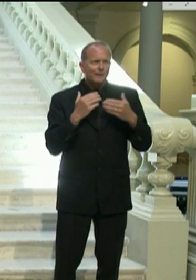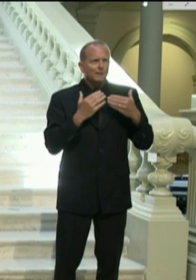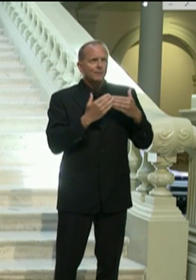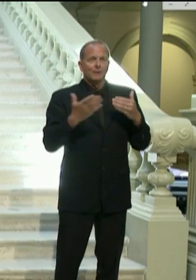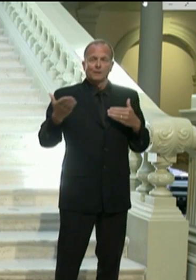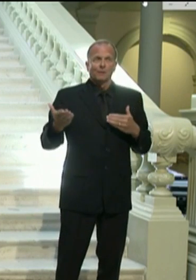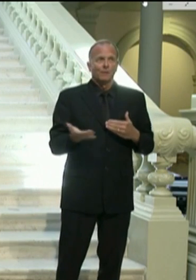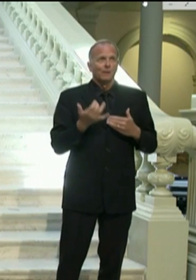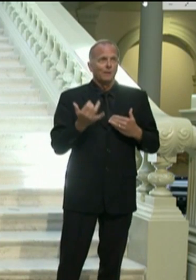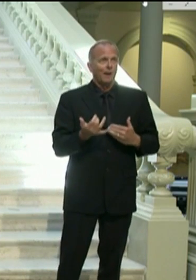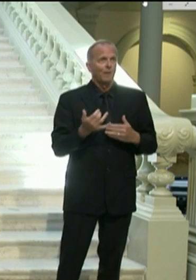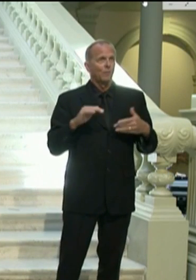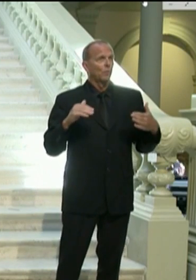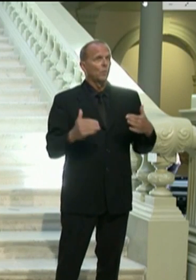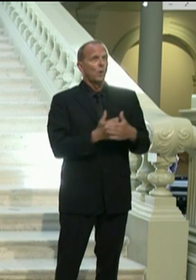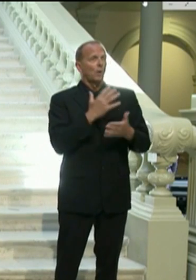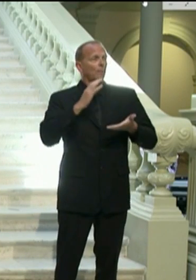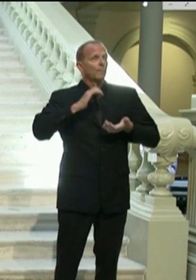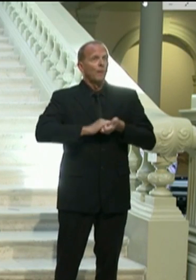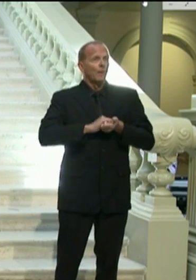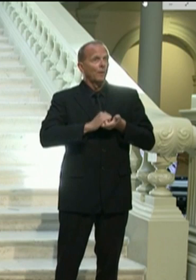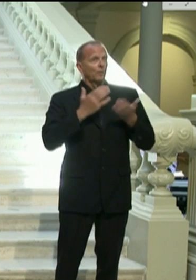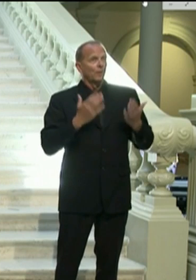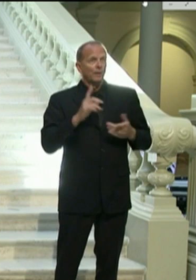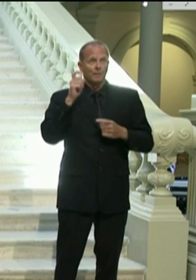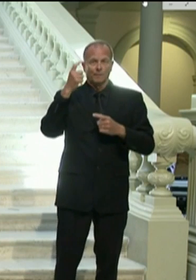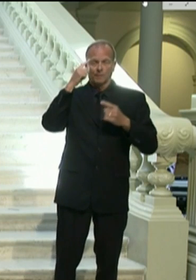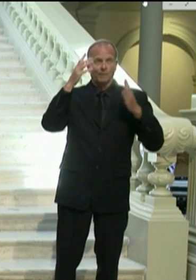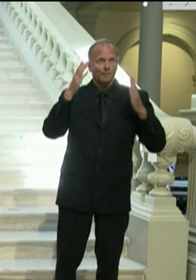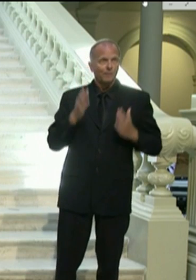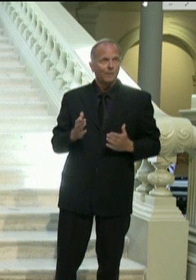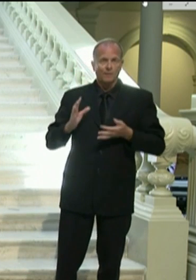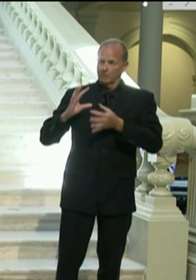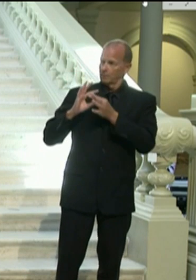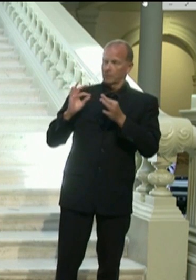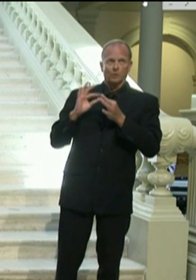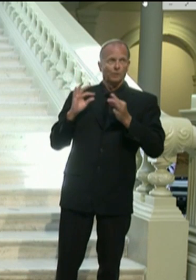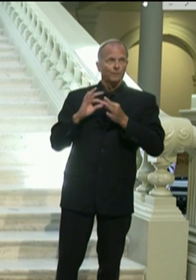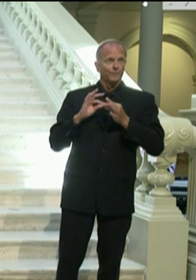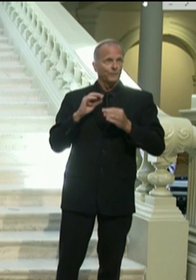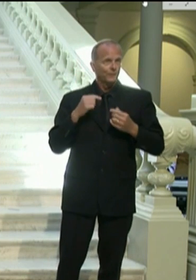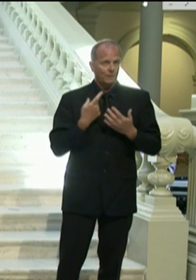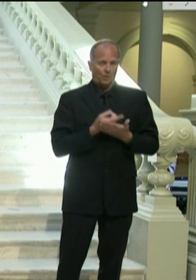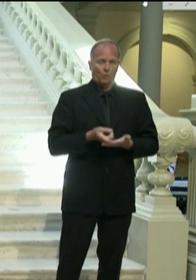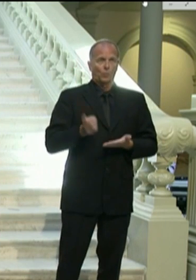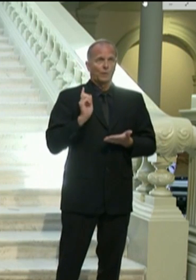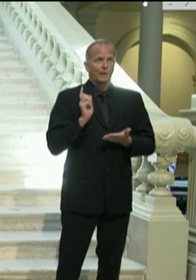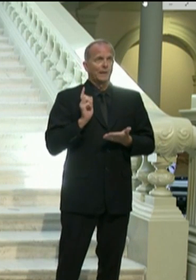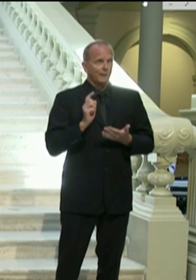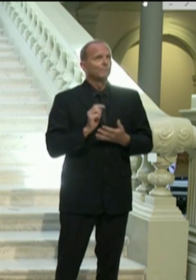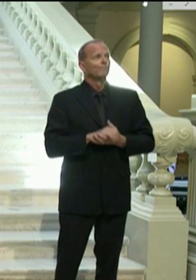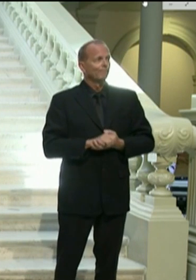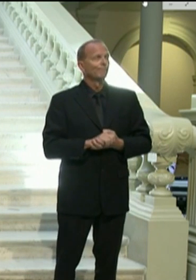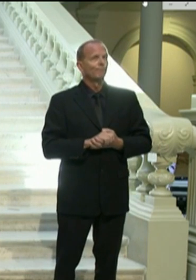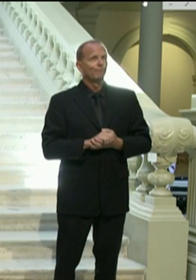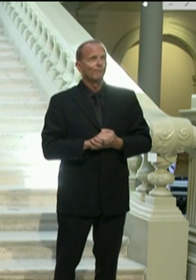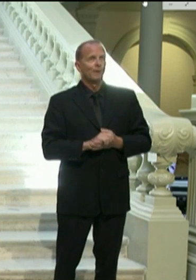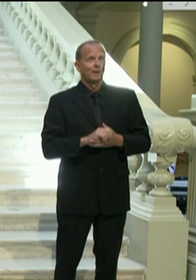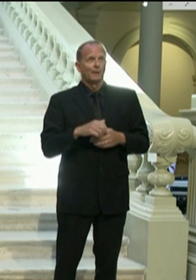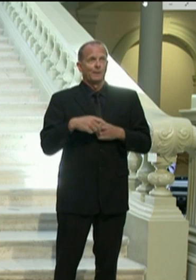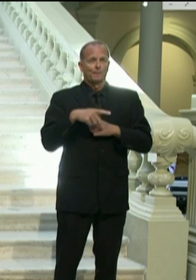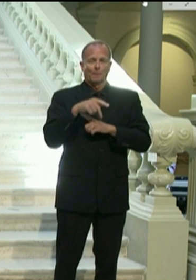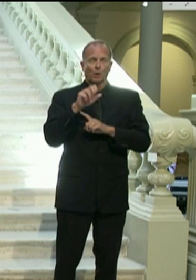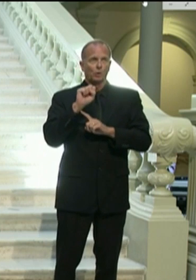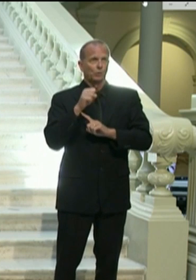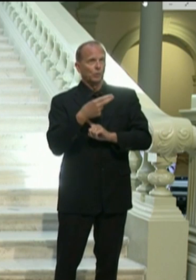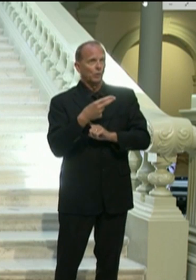fight. As the governor has indicated, stepping up in a tremendous time of need, the Peach Bowl Incorporated has teamed with Governor Kemp and Augusta